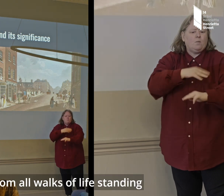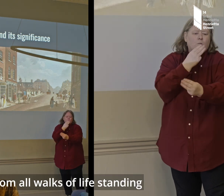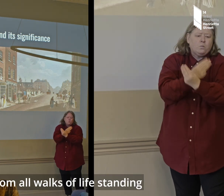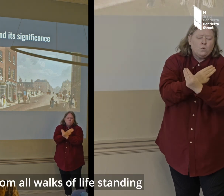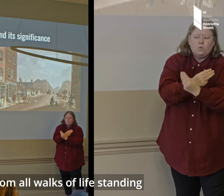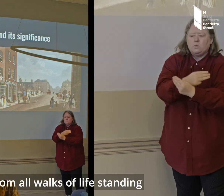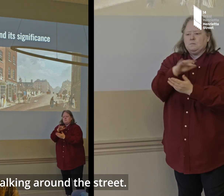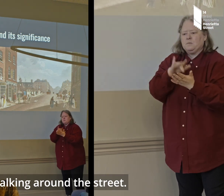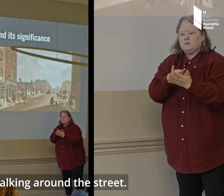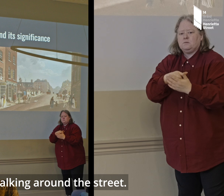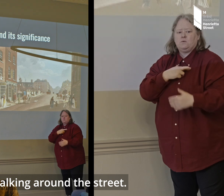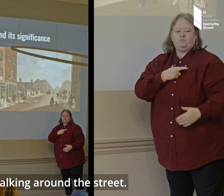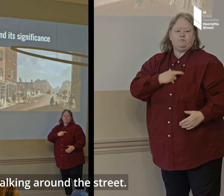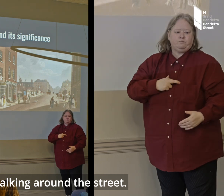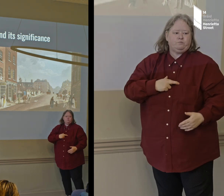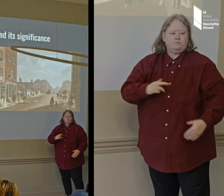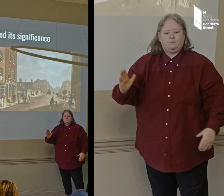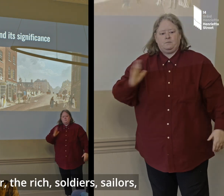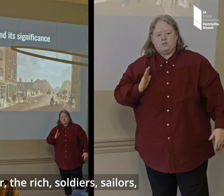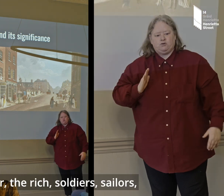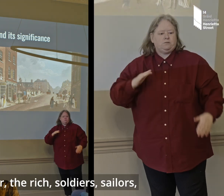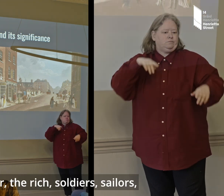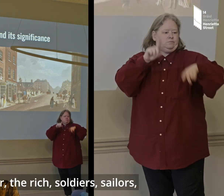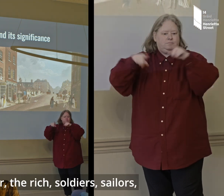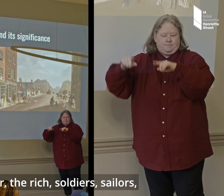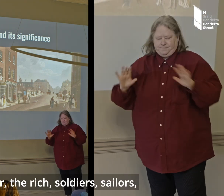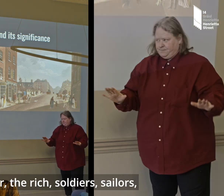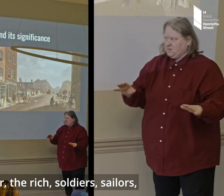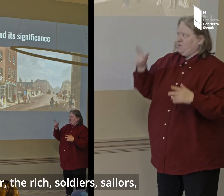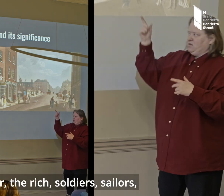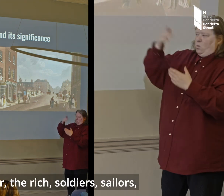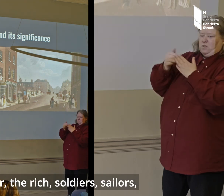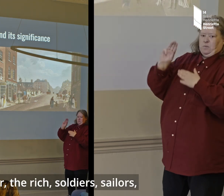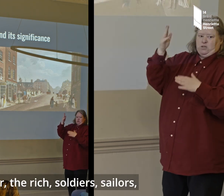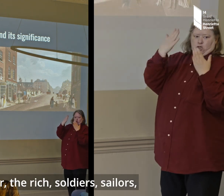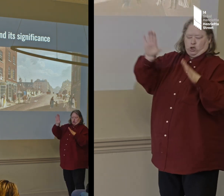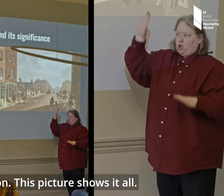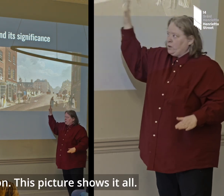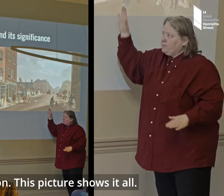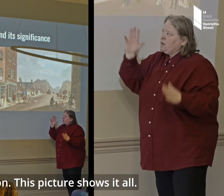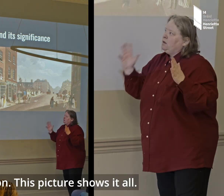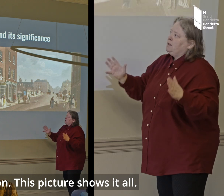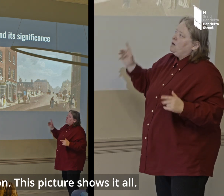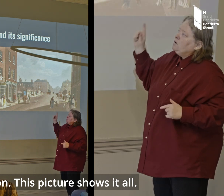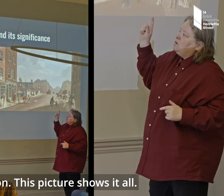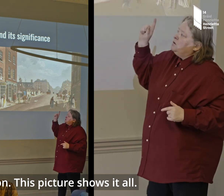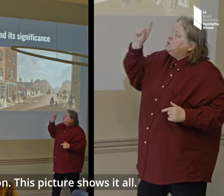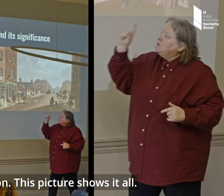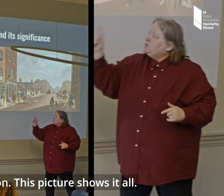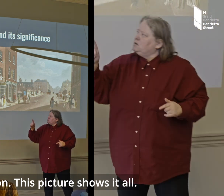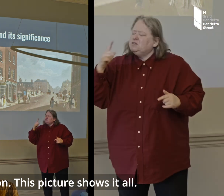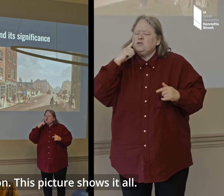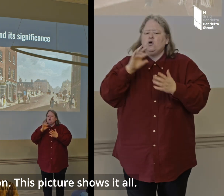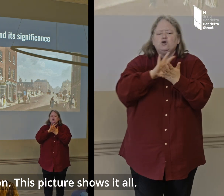all walks of life standing and walking around the street, the poor, the rich, soldiers, sailors, and so on. This picture shows it